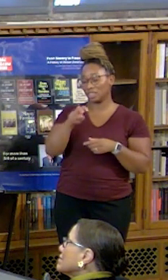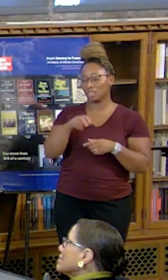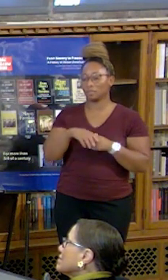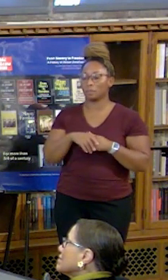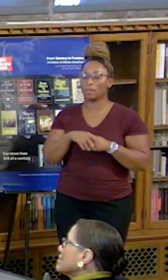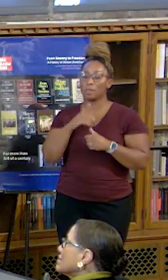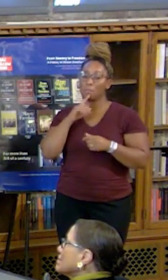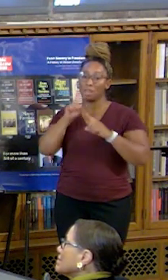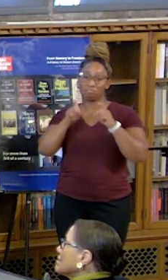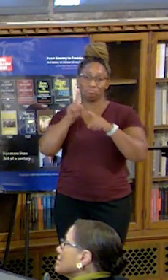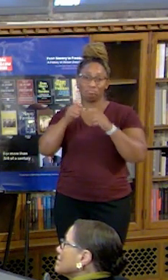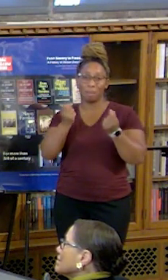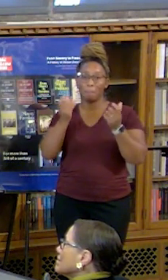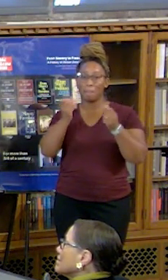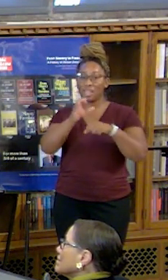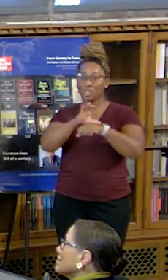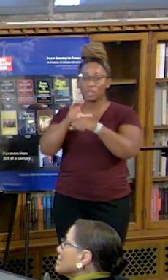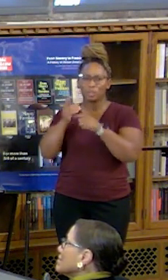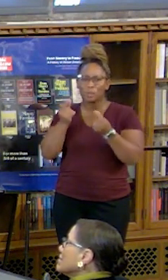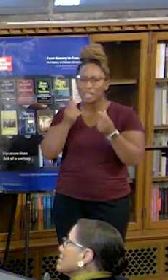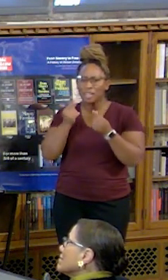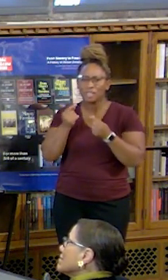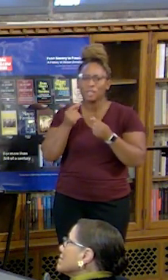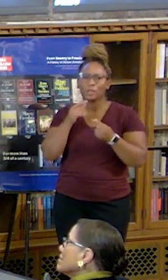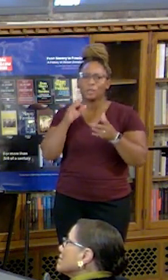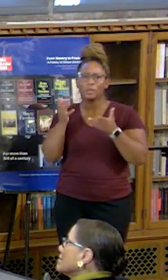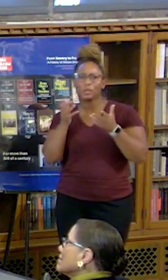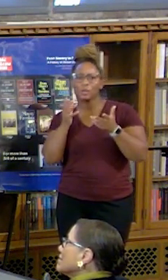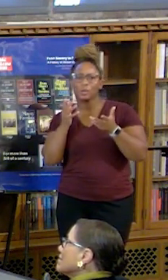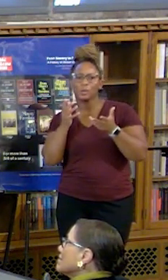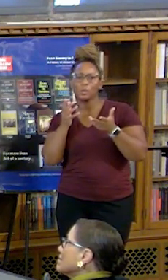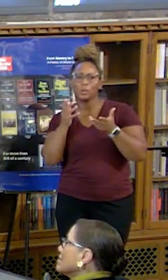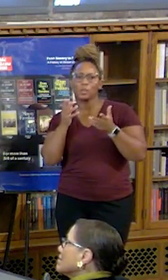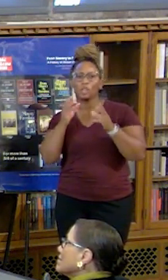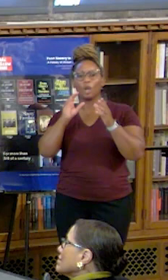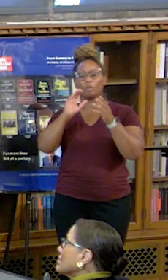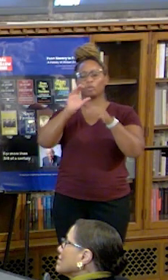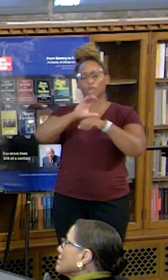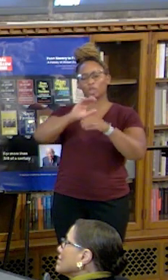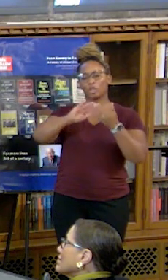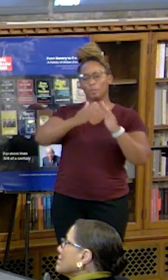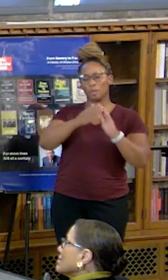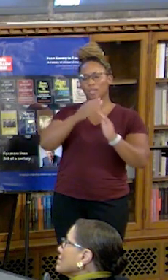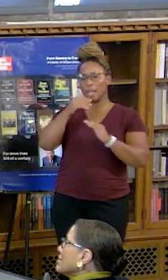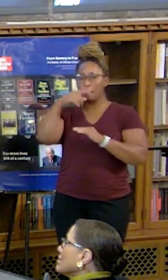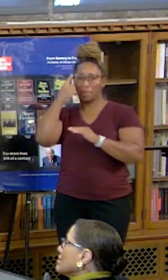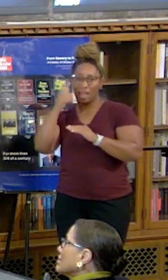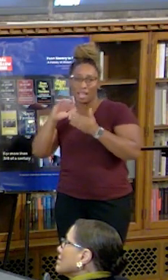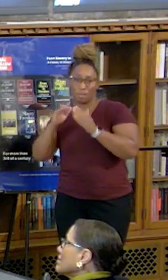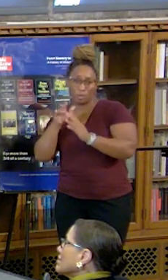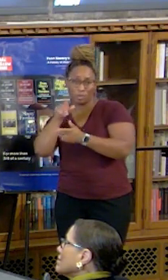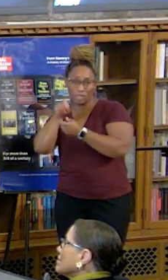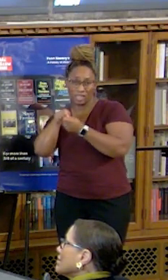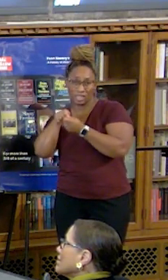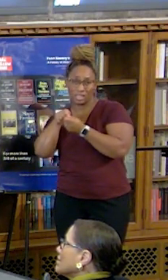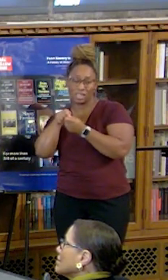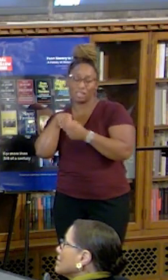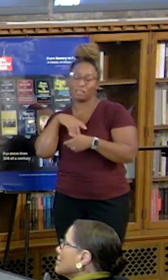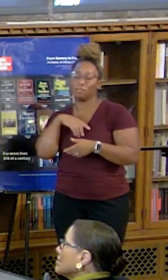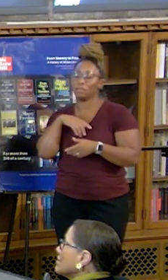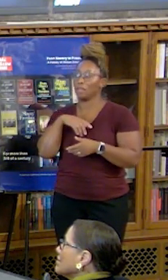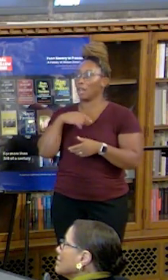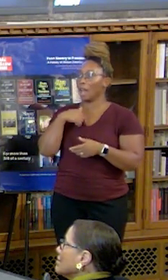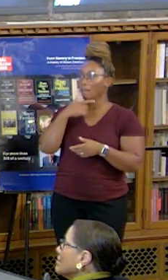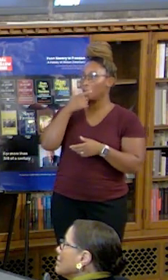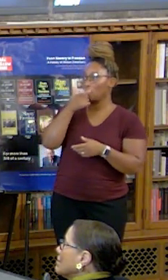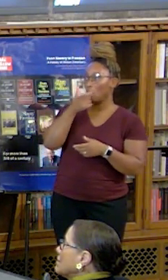many churches do to both kind of like Comm like church communities and also black communi specifically you know I'm going